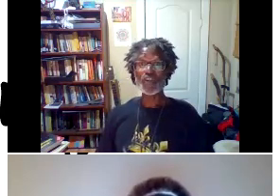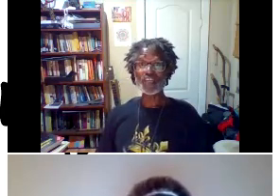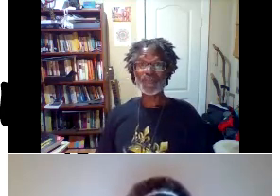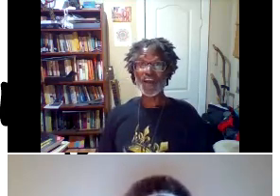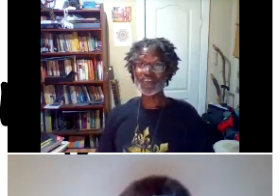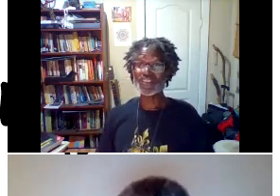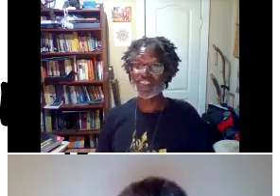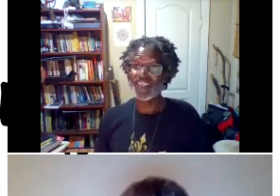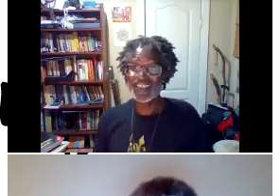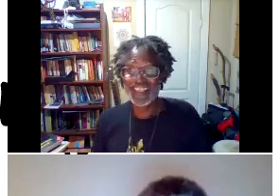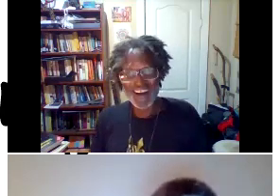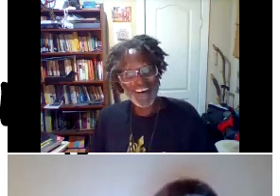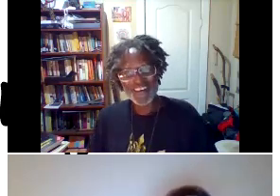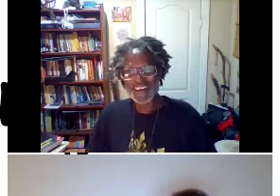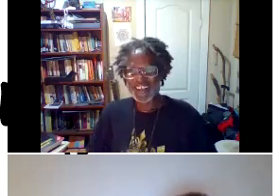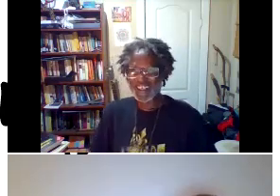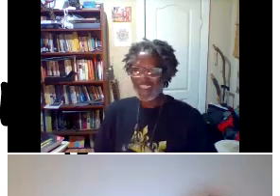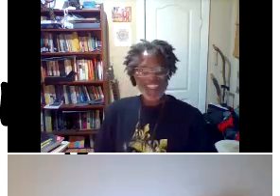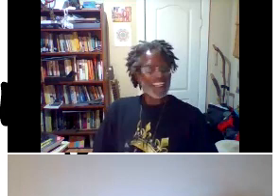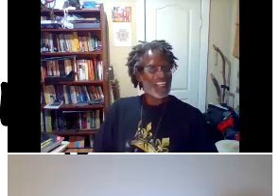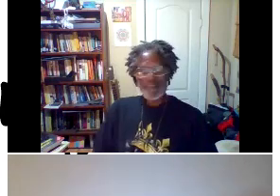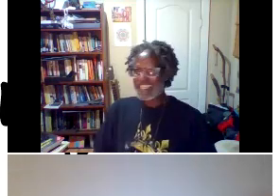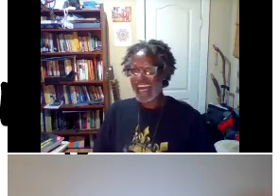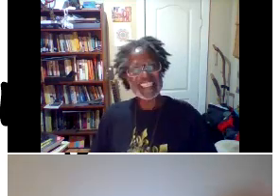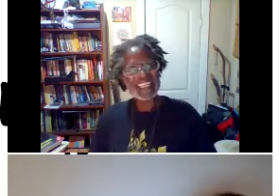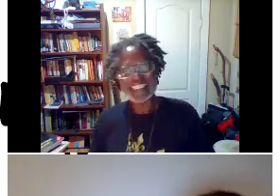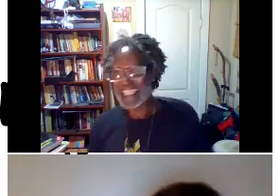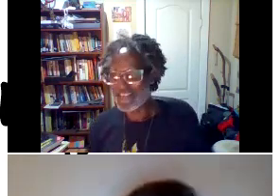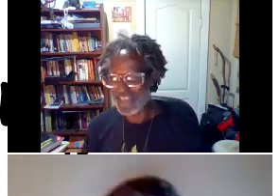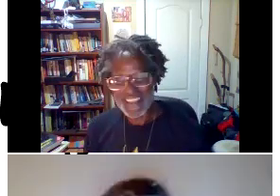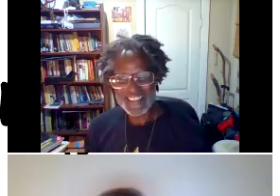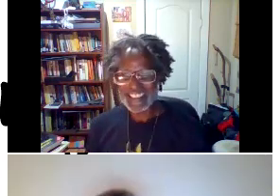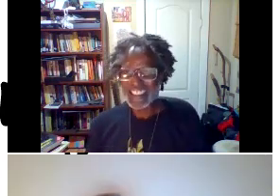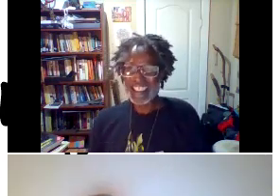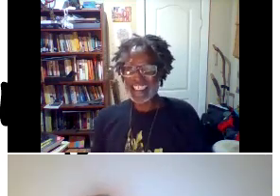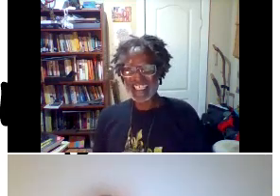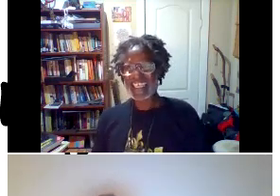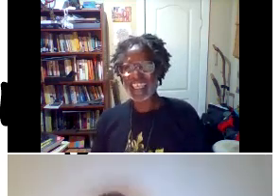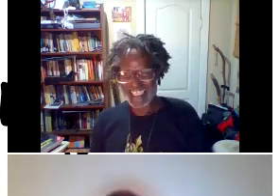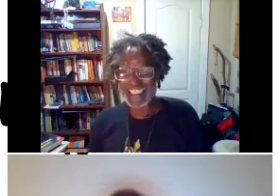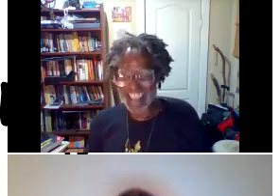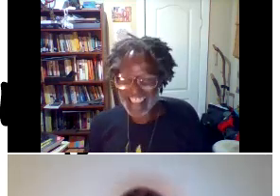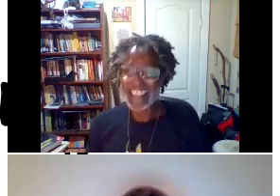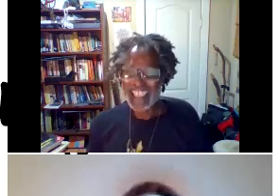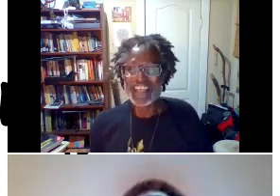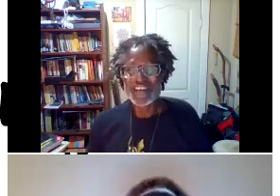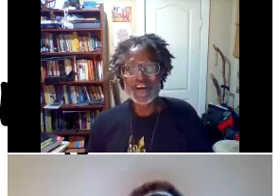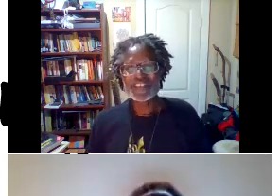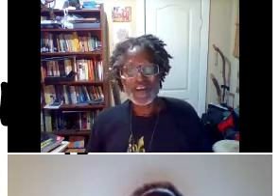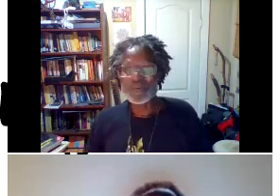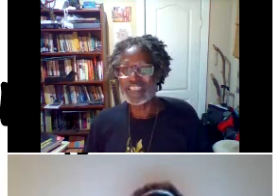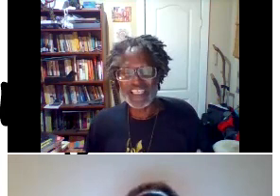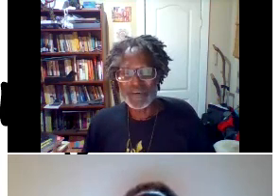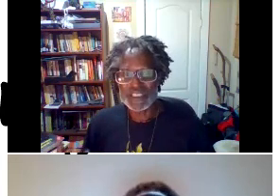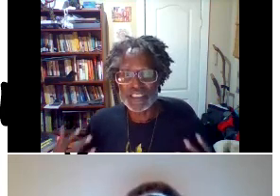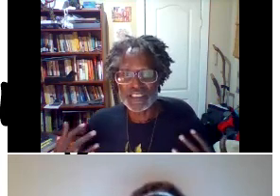chew on this first. You know, you. let me Right, digest I this got to chew first. on it a little bit. You know,